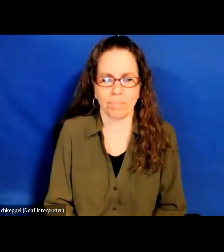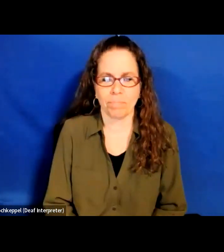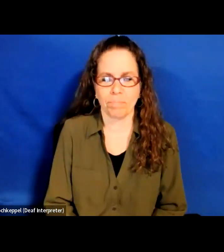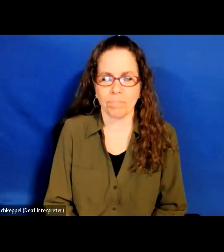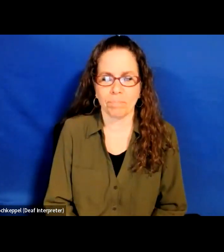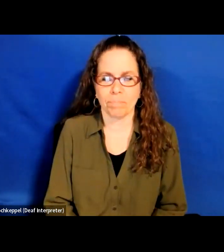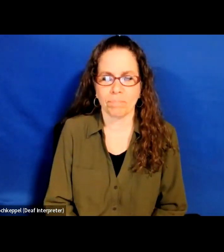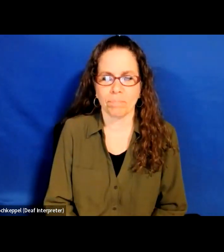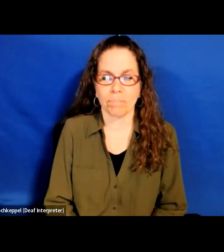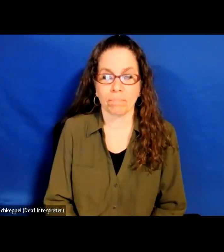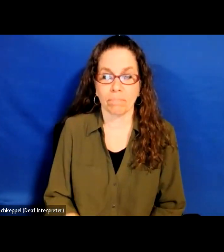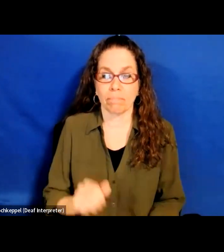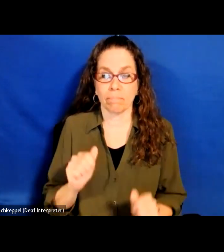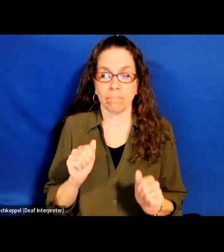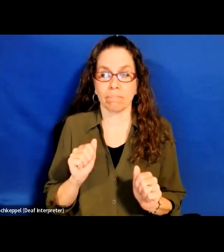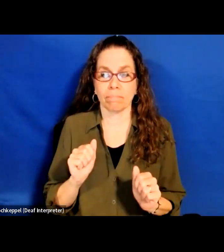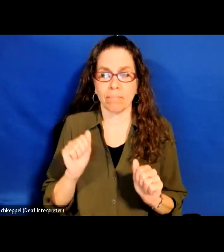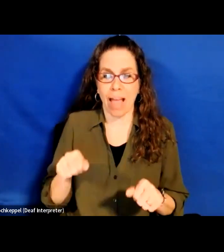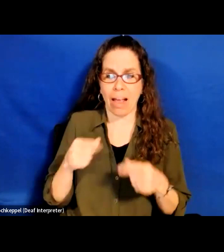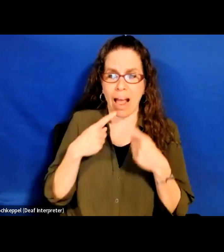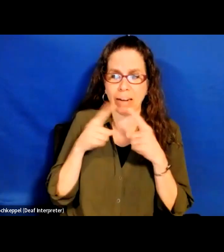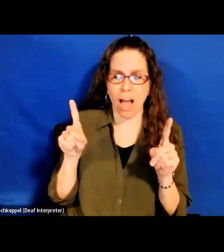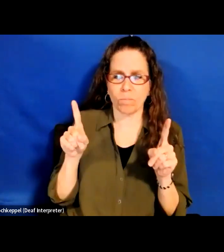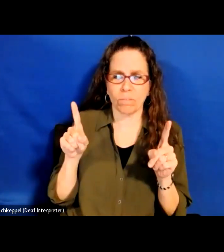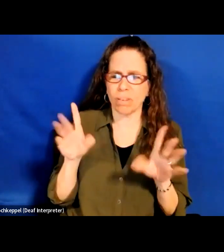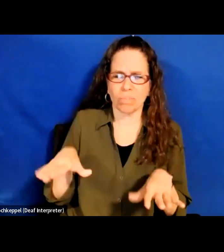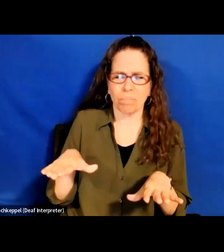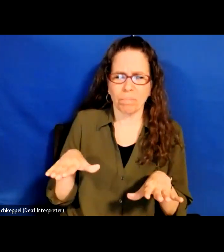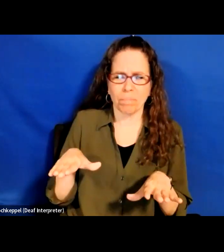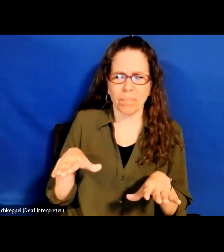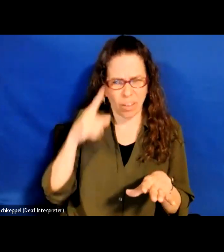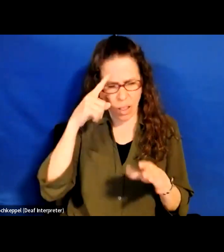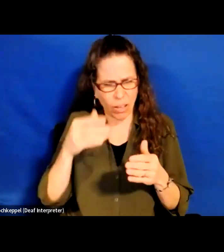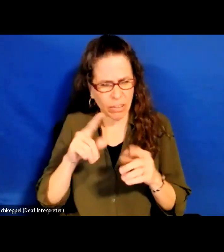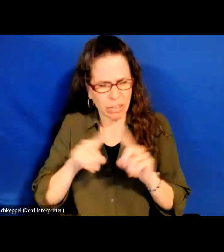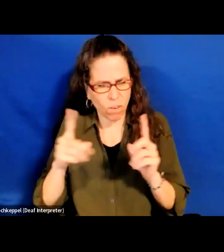in advance, but if anybody has any, I would certainly like to hear them.